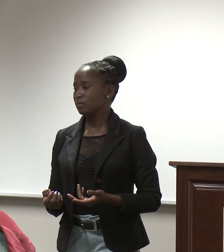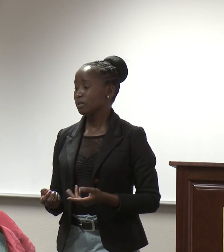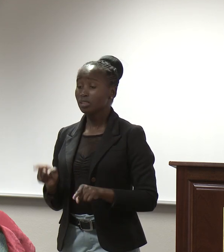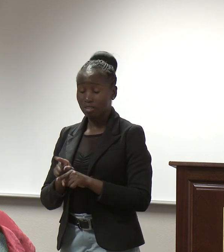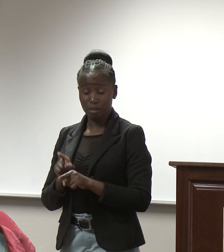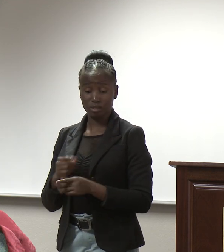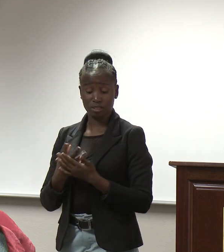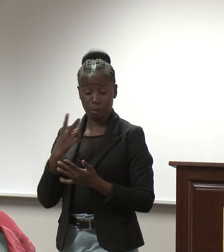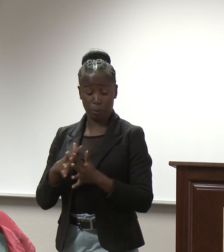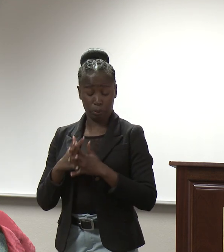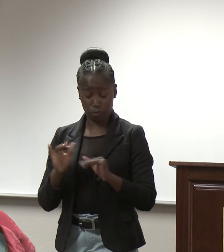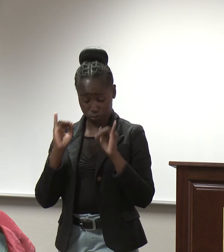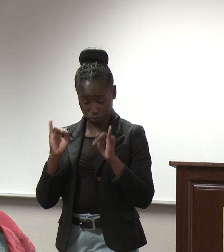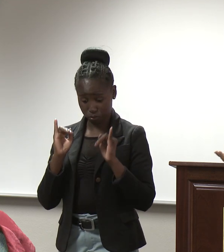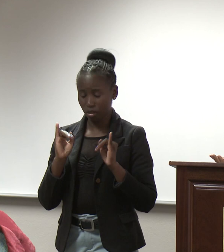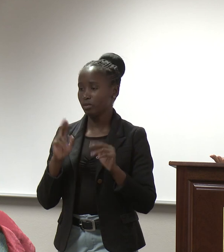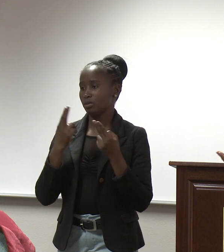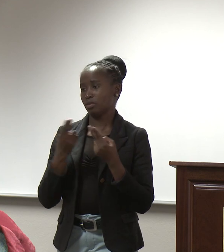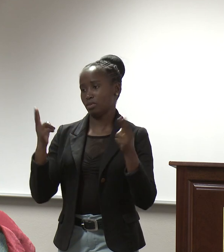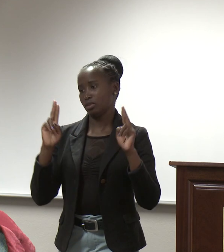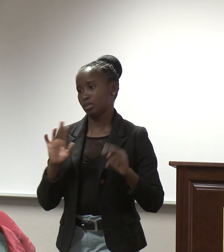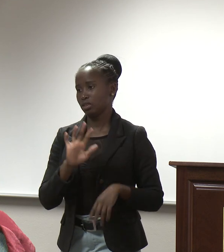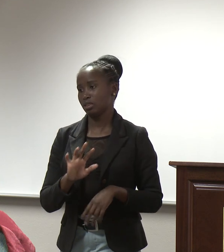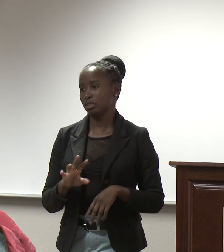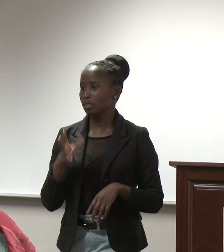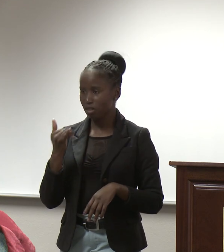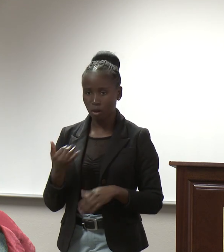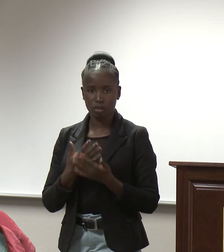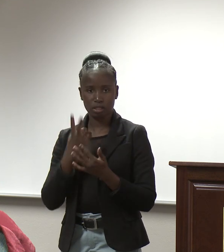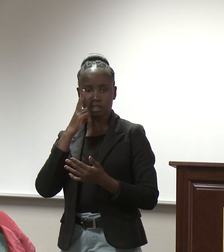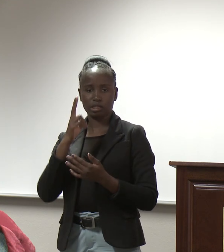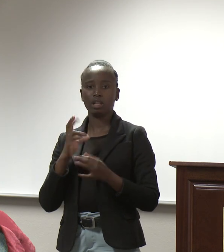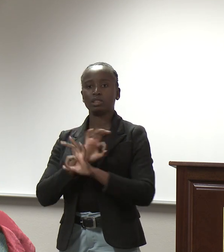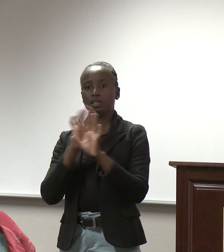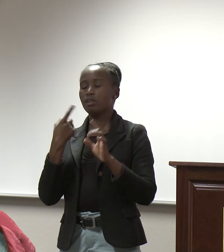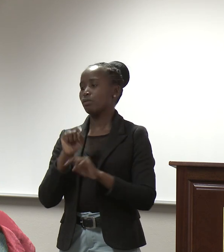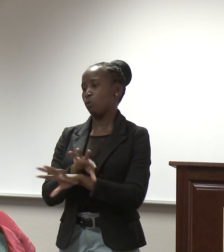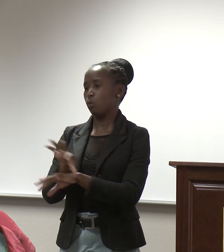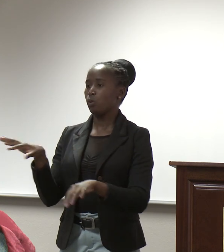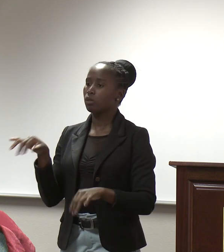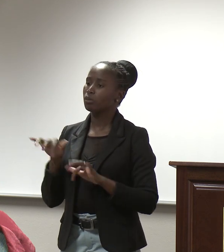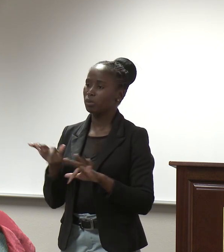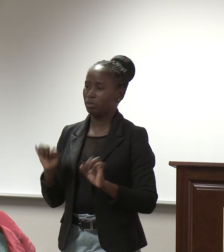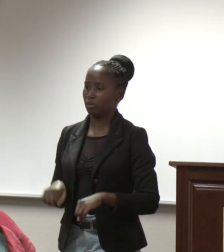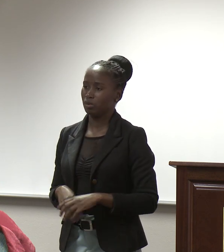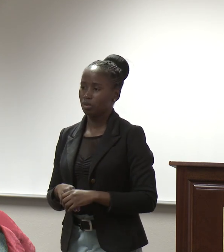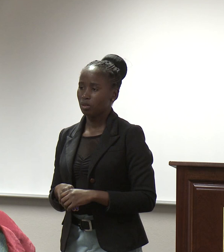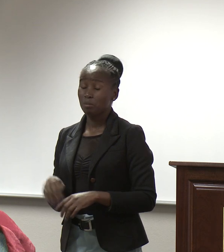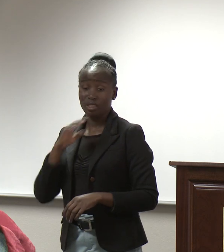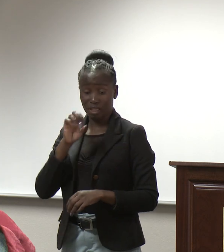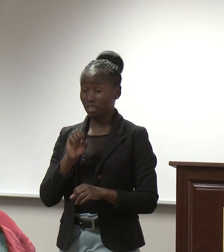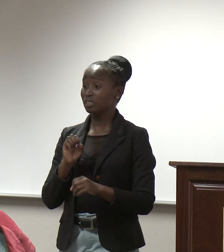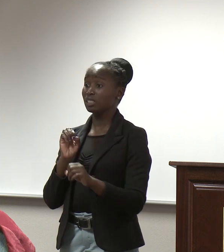the university is eviscerated, is visible to anyone. And it is this